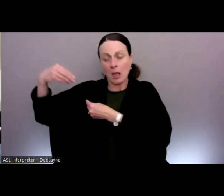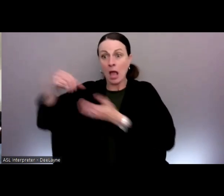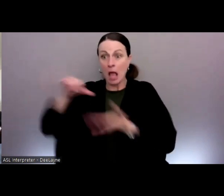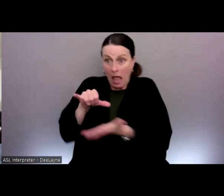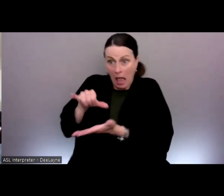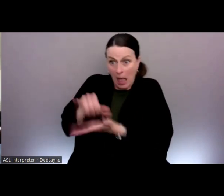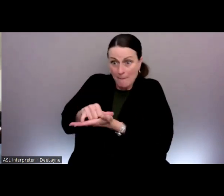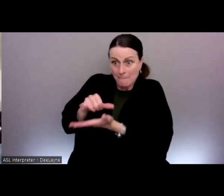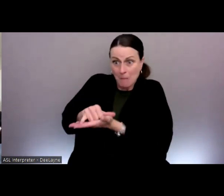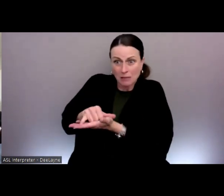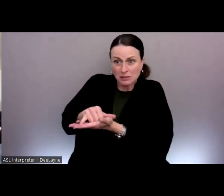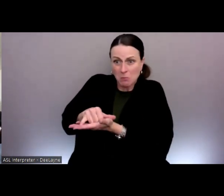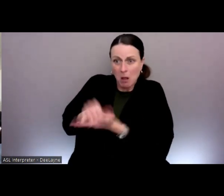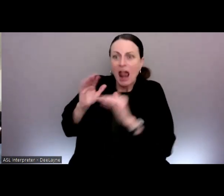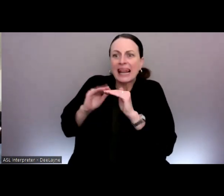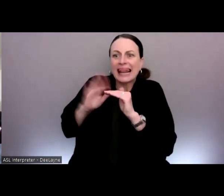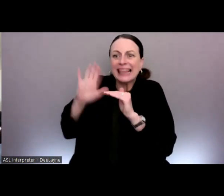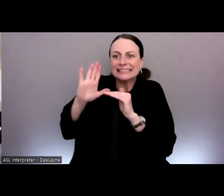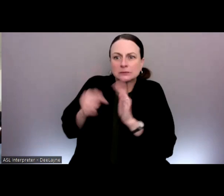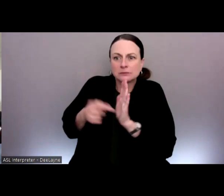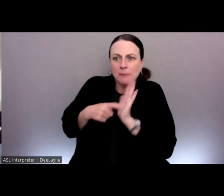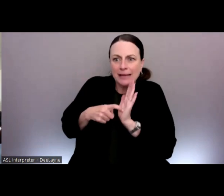least that one can demand.